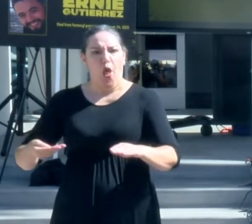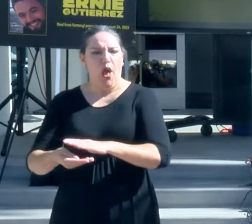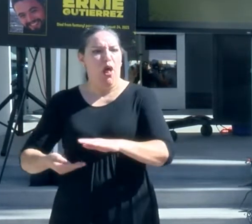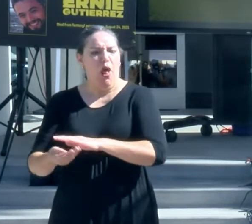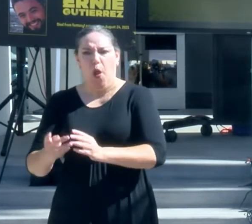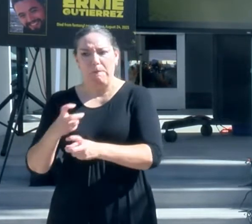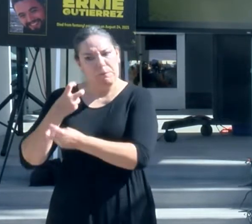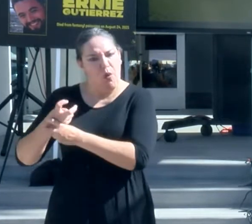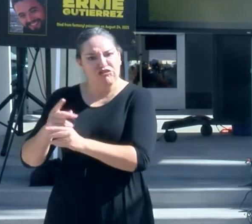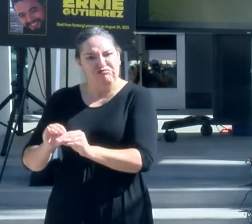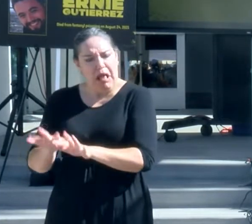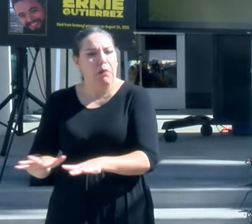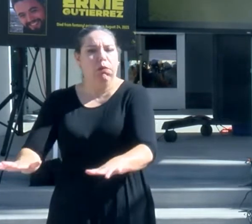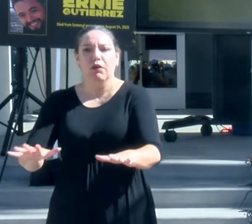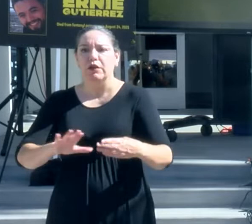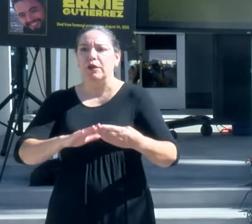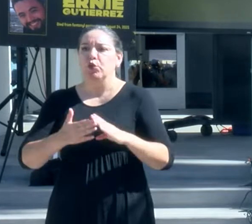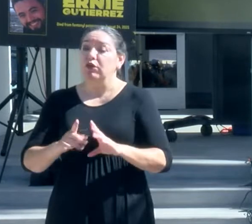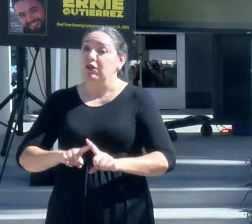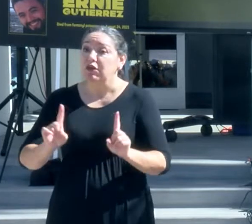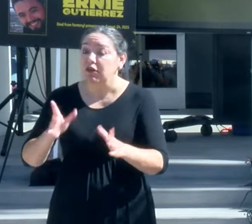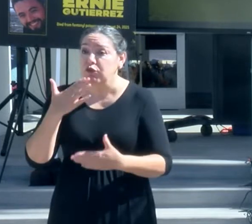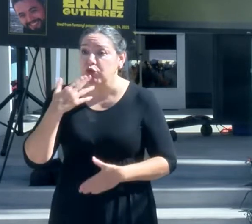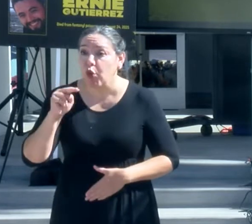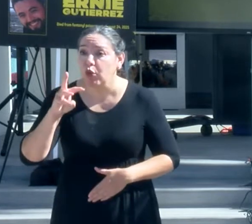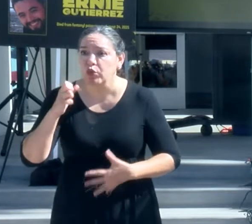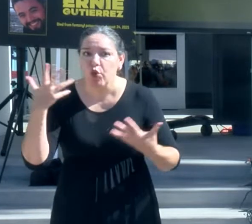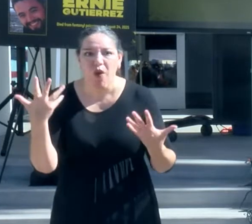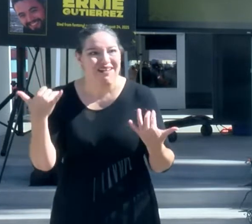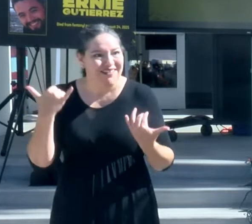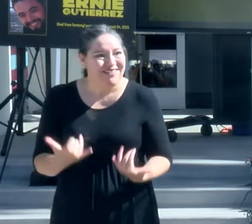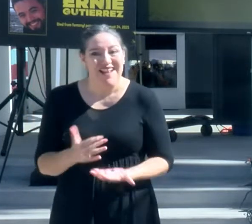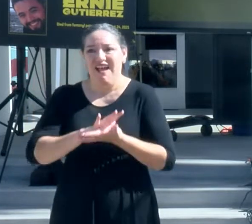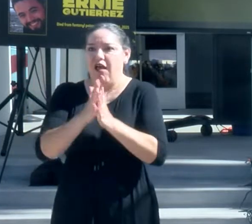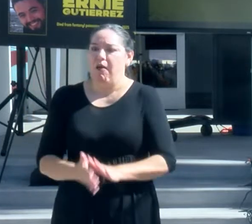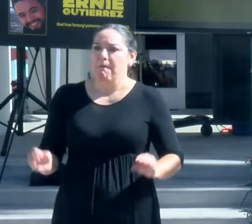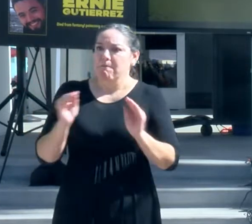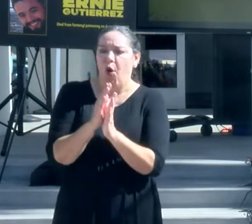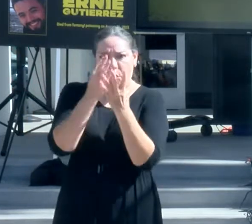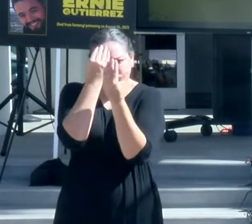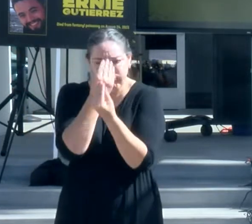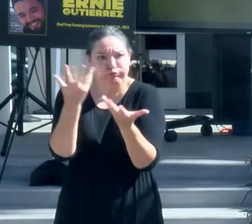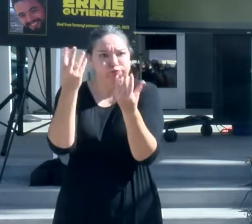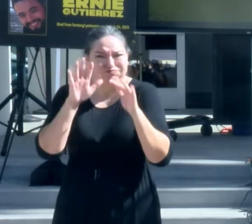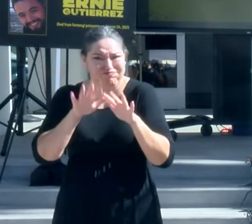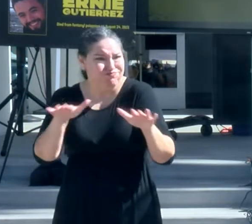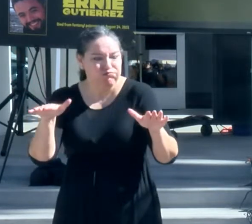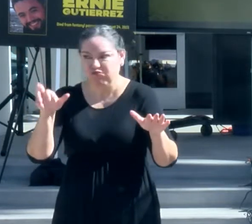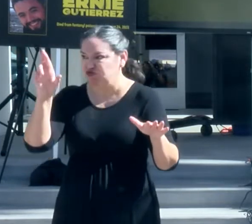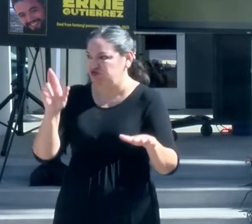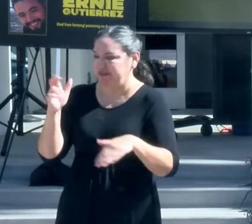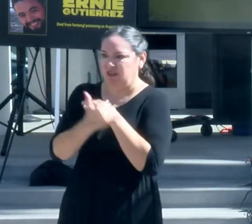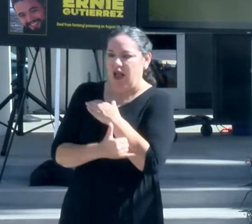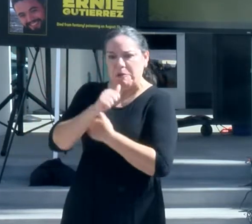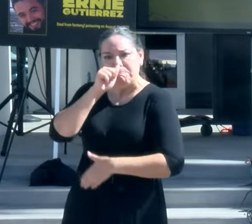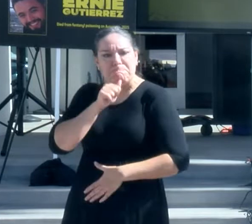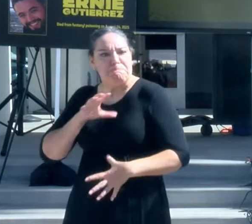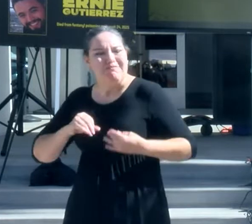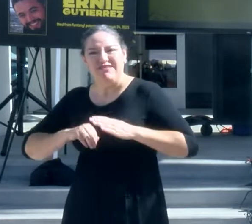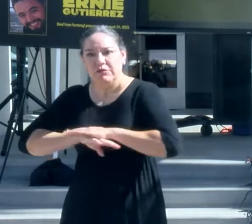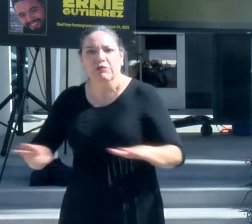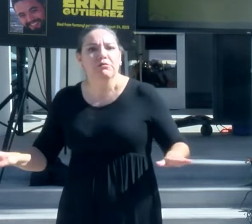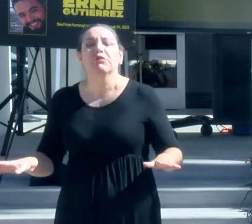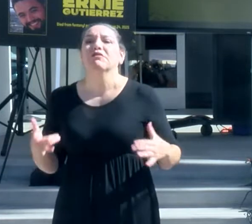our community. However, the good news, word is getting out in Riverside County that we will not tolerate it. Fentanyl dealers